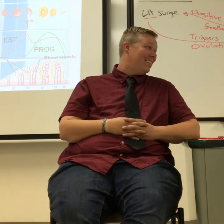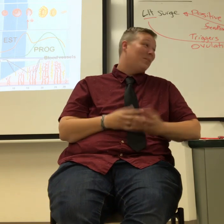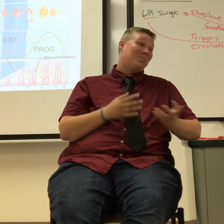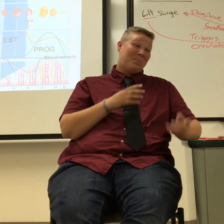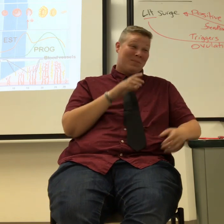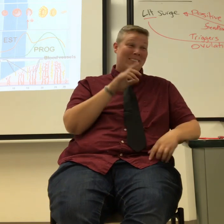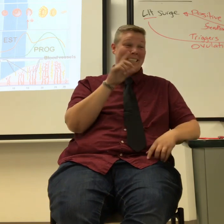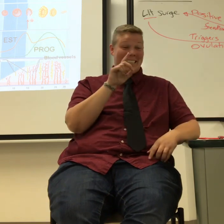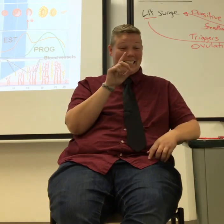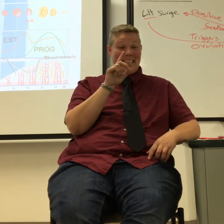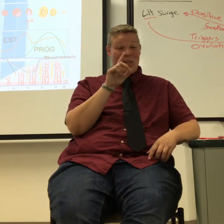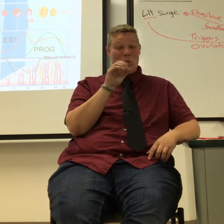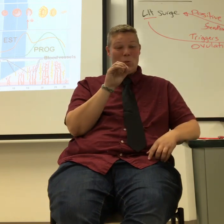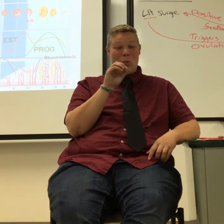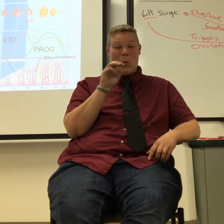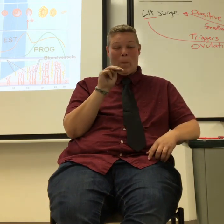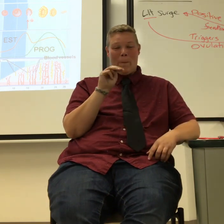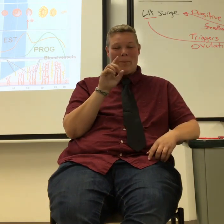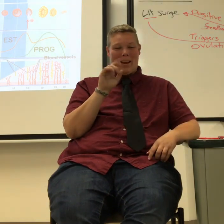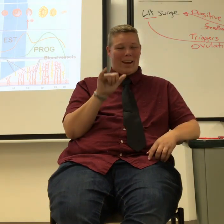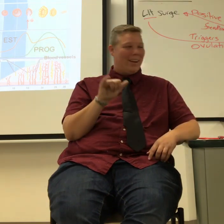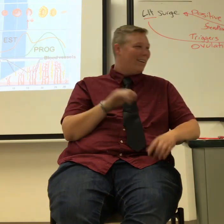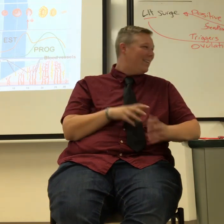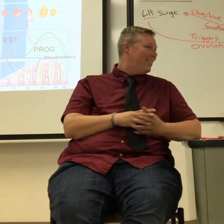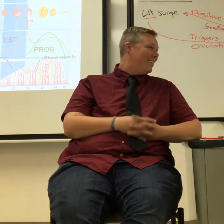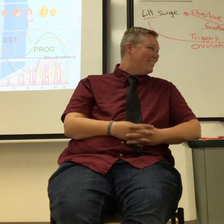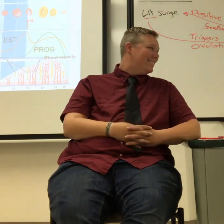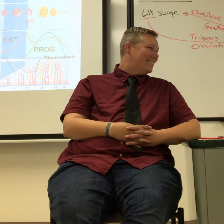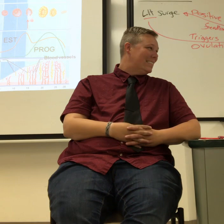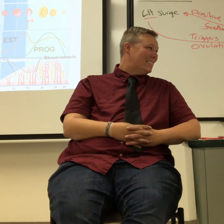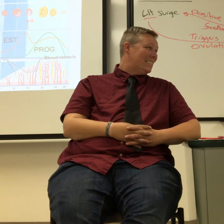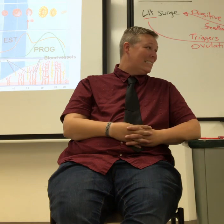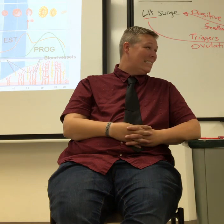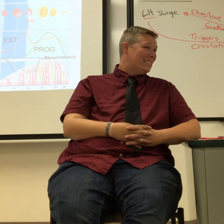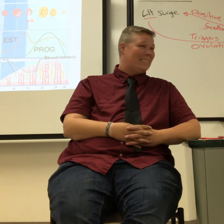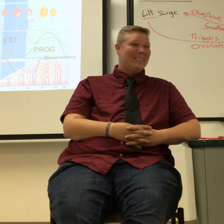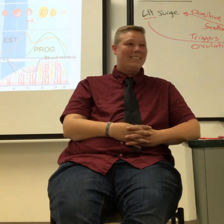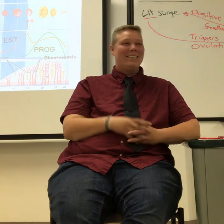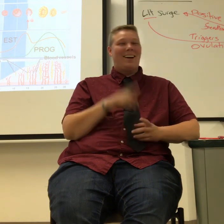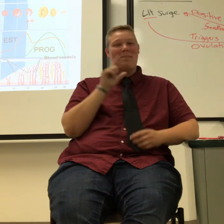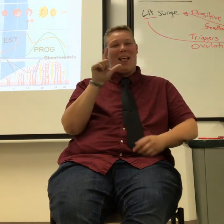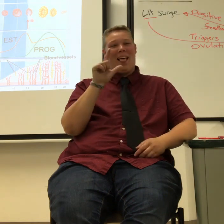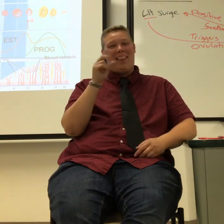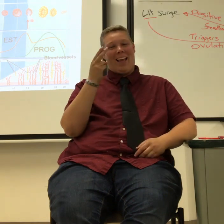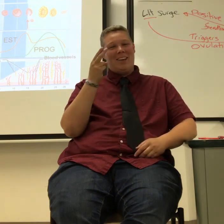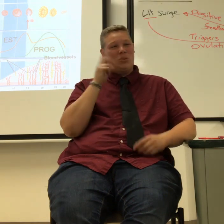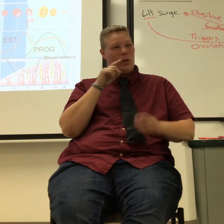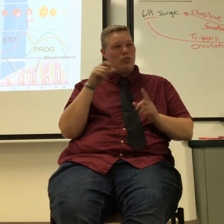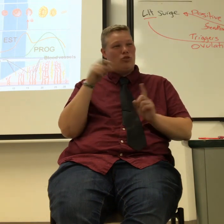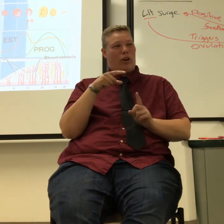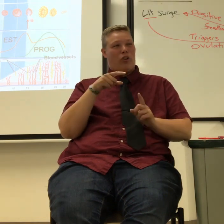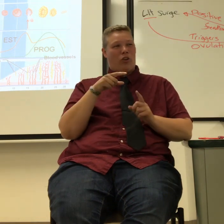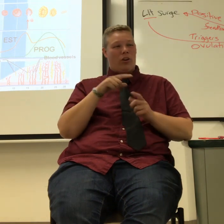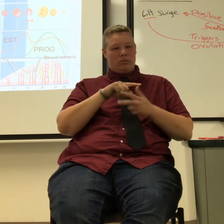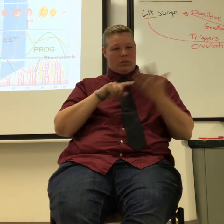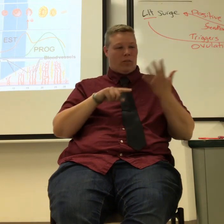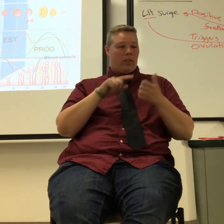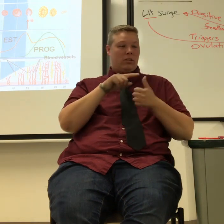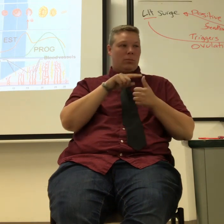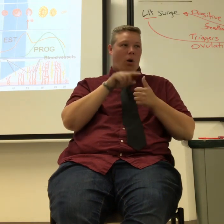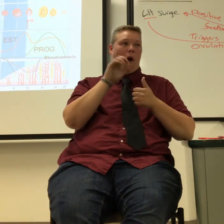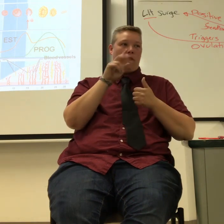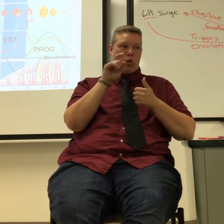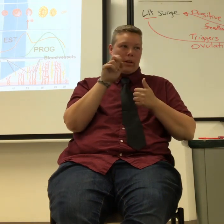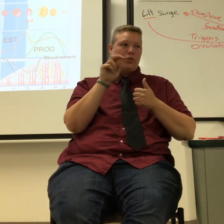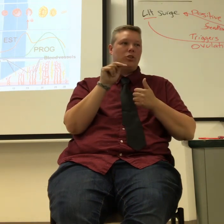It ovulates into the uterine tube, okay? But it's LH that triggered it. And what we had said was, it's the graphene